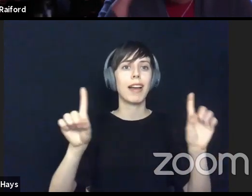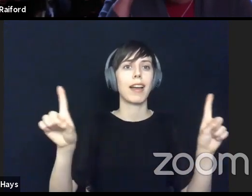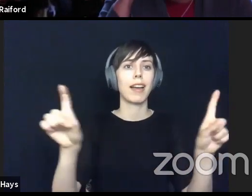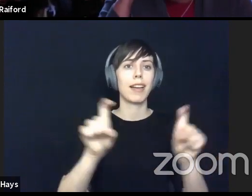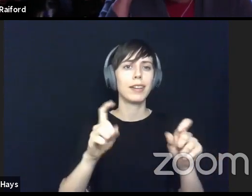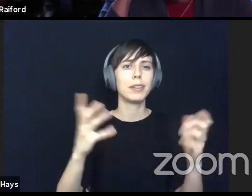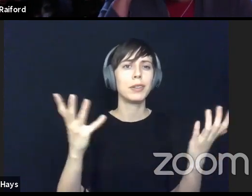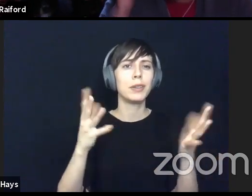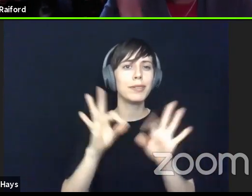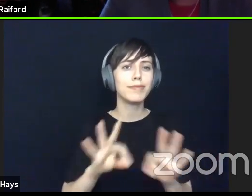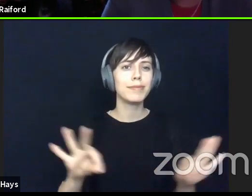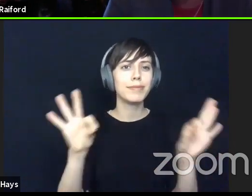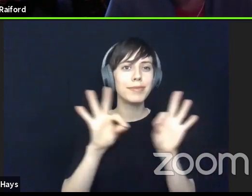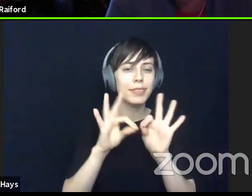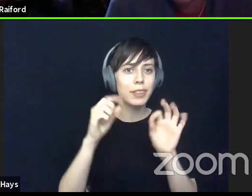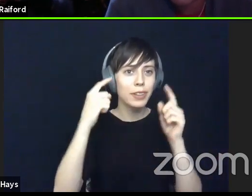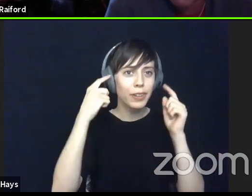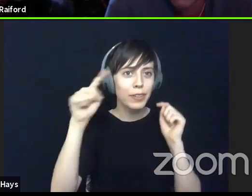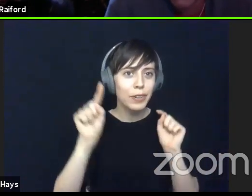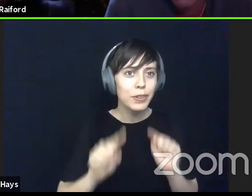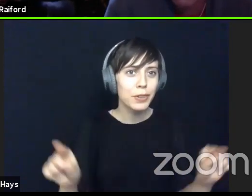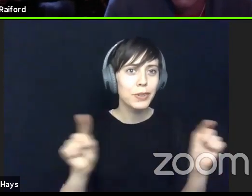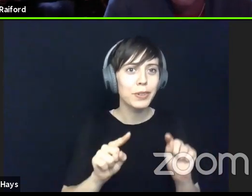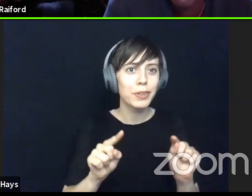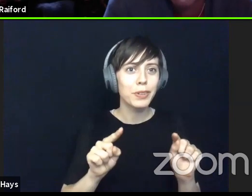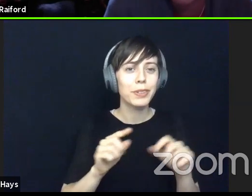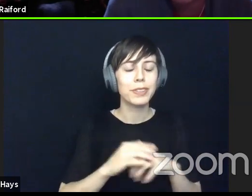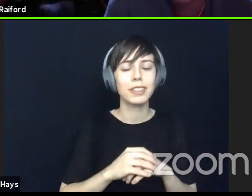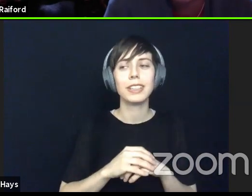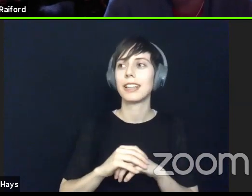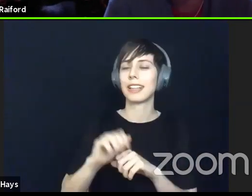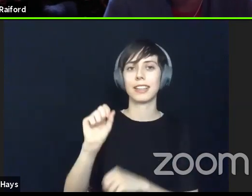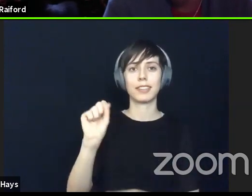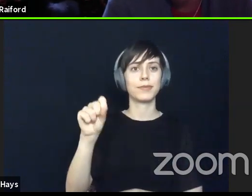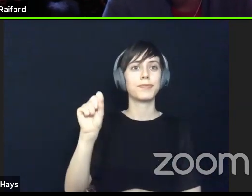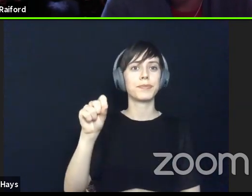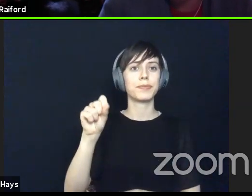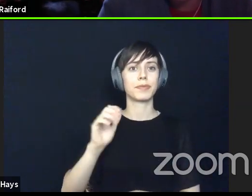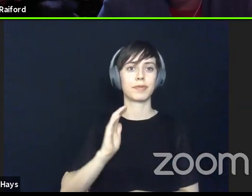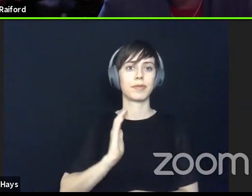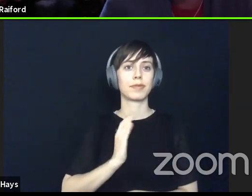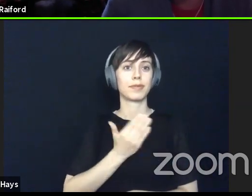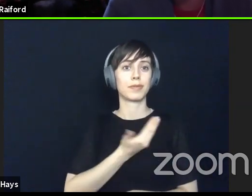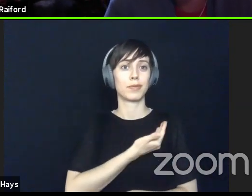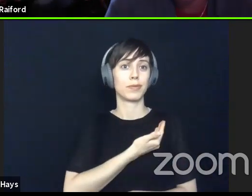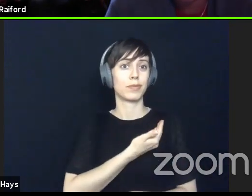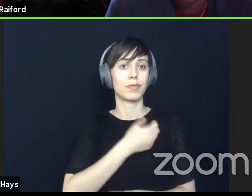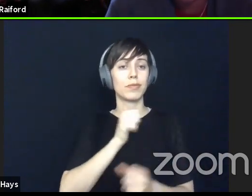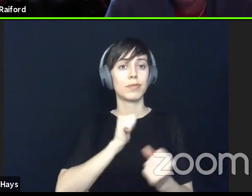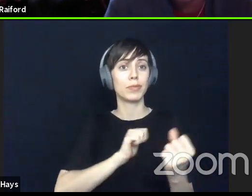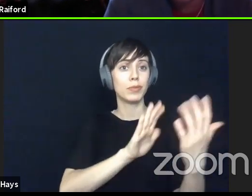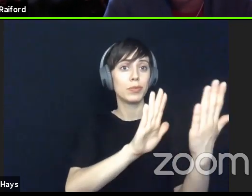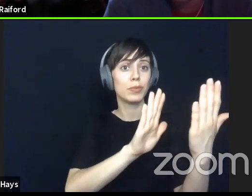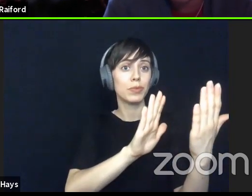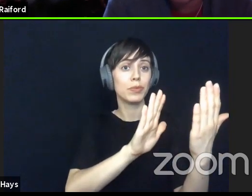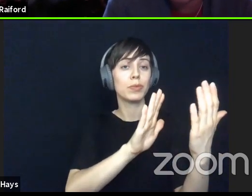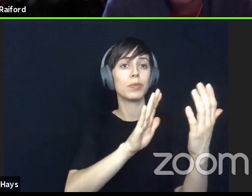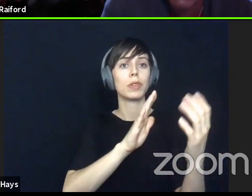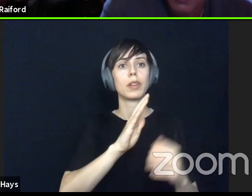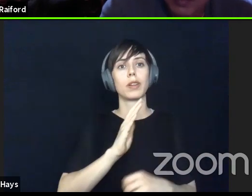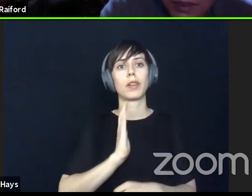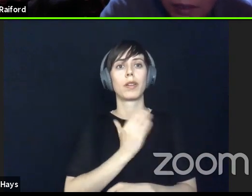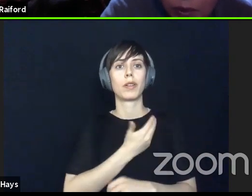Yes. So our platform was basically developed through the outreach that our campaign did over the